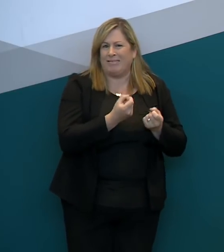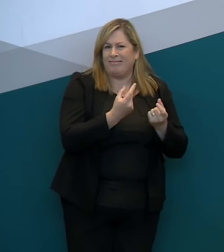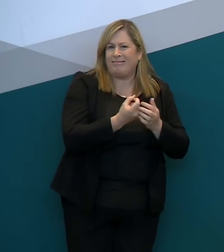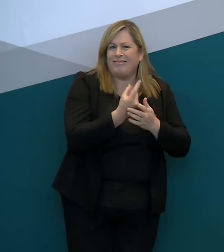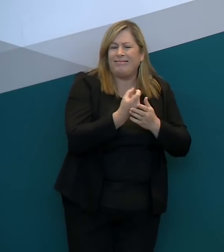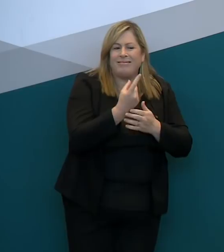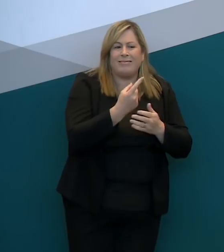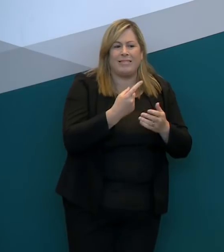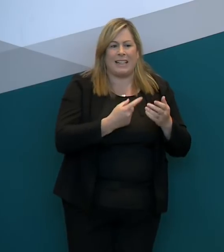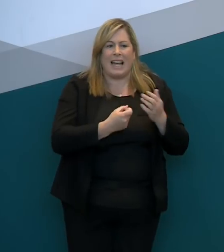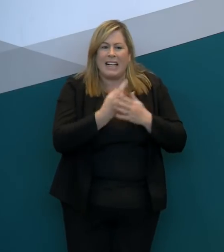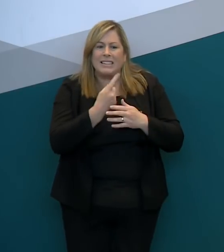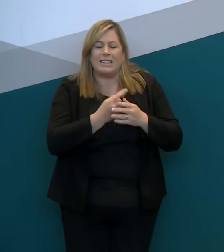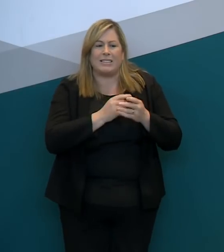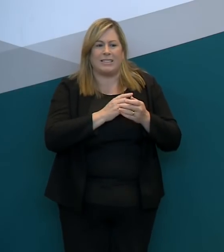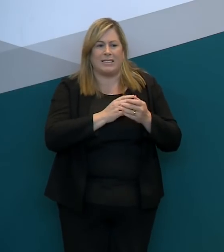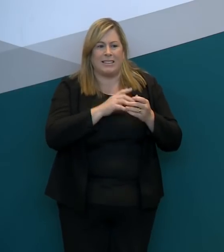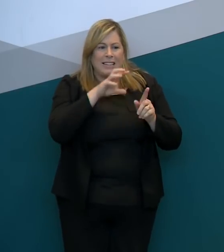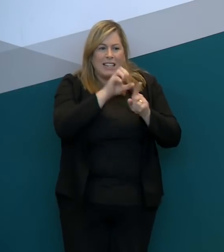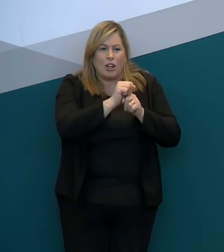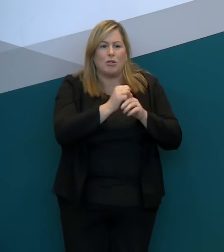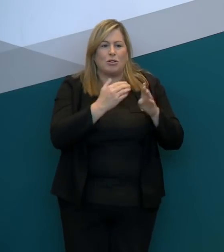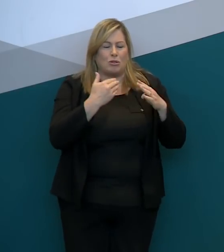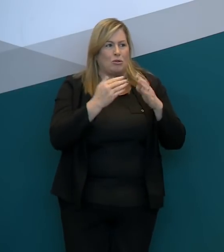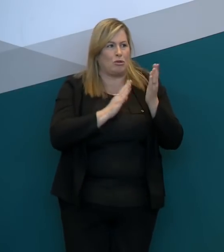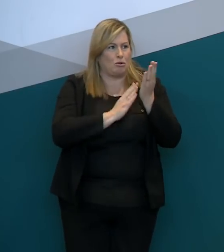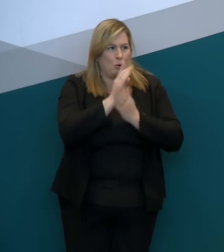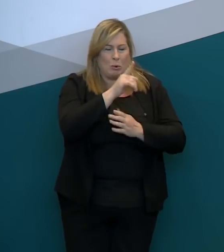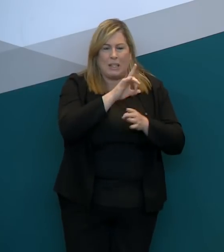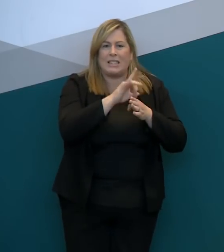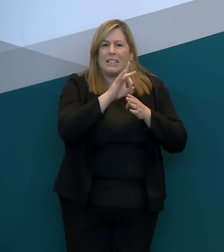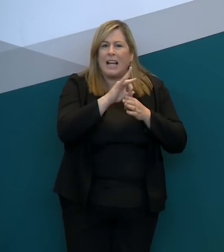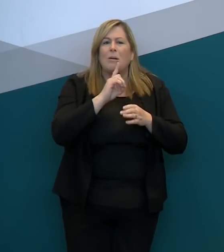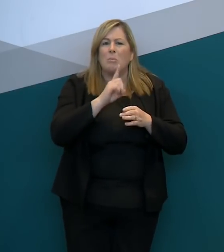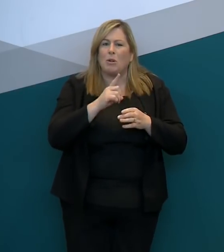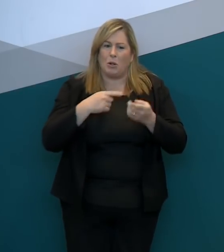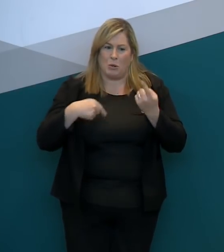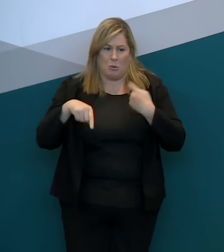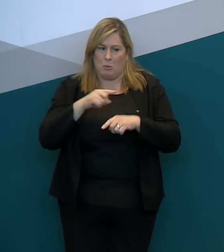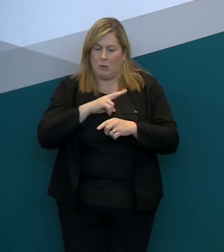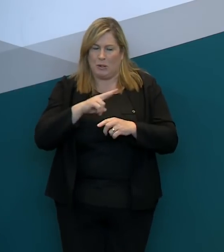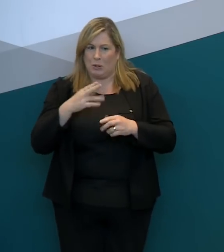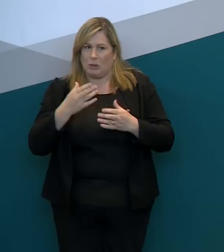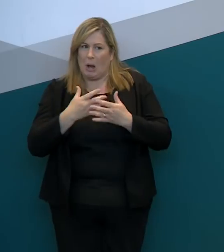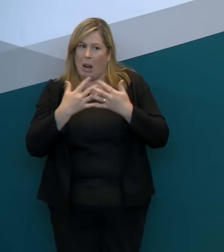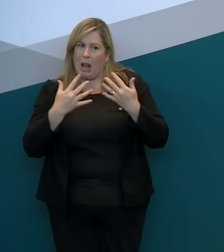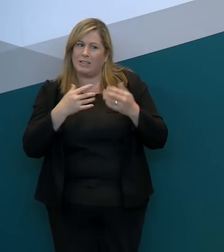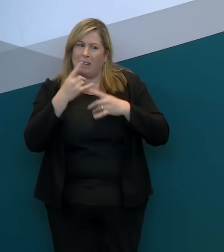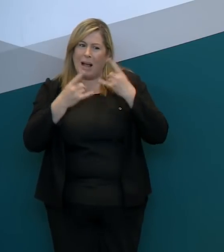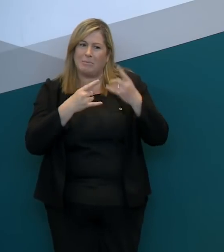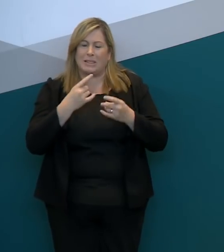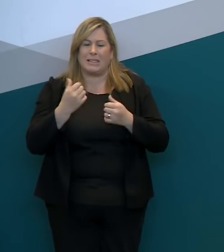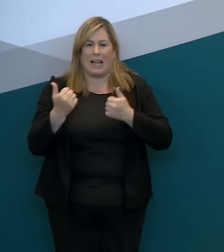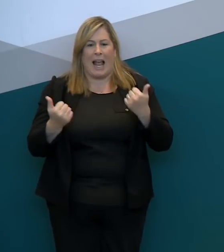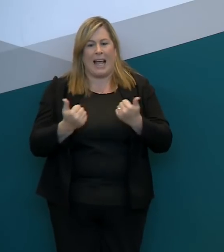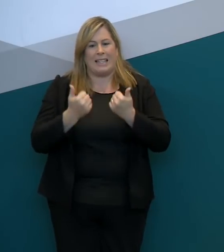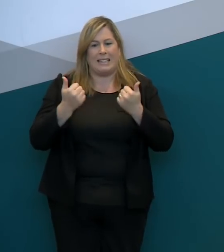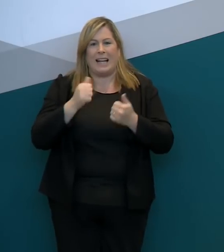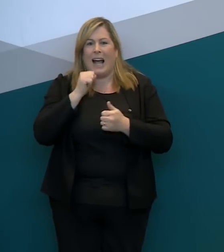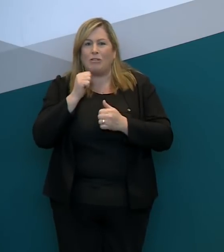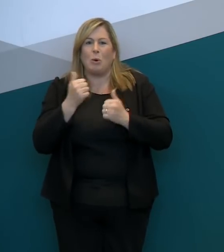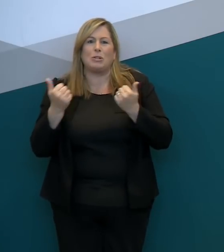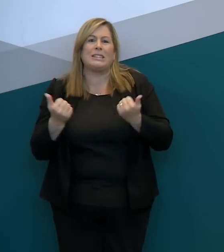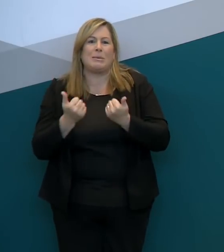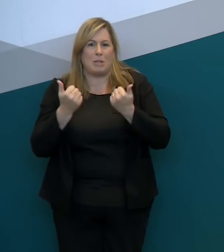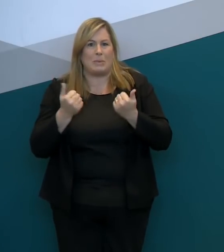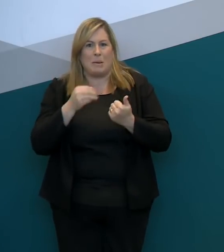through the PCR testing through the laboratories, but to understand all the cases that might have occurred asymptomatically in the population, we would need